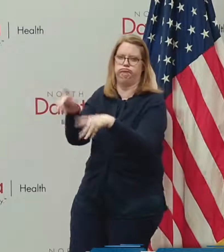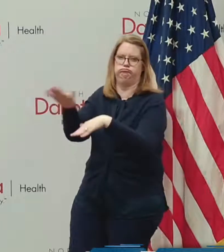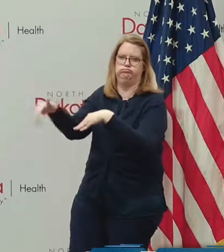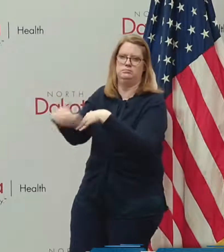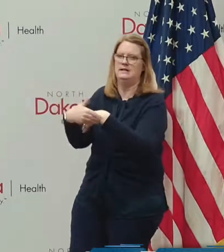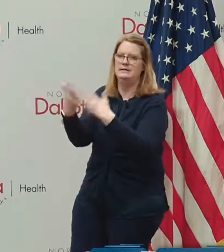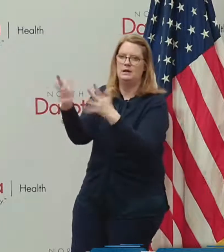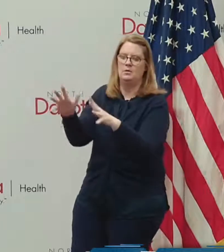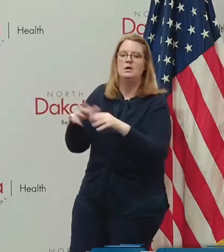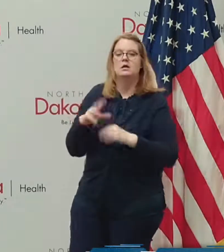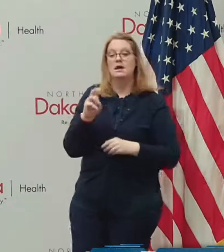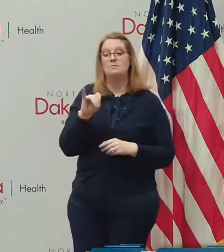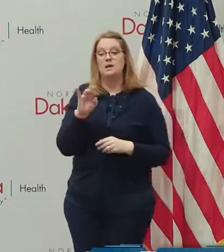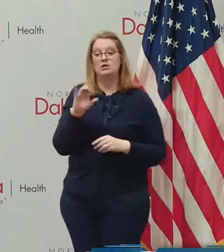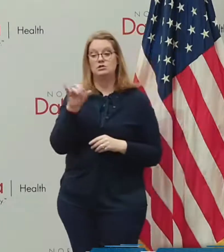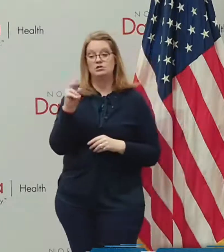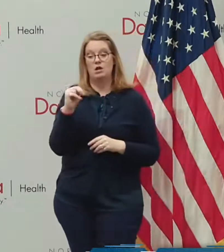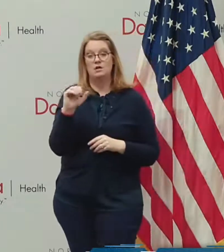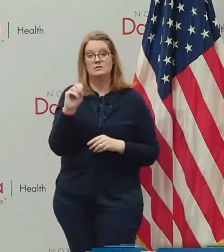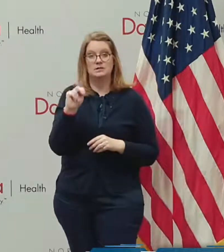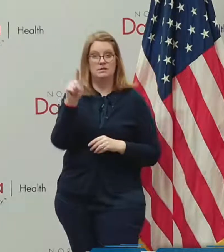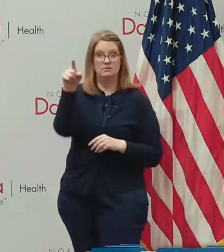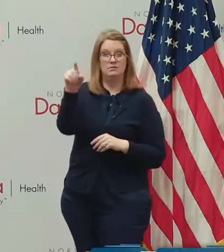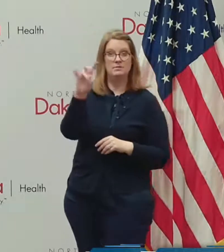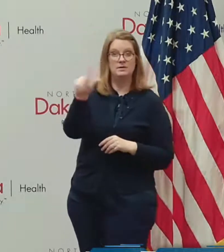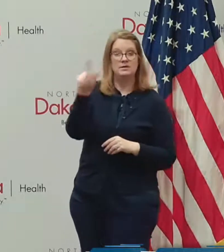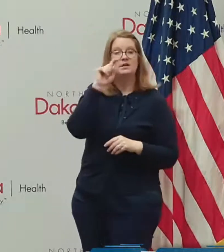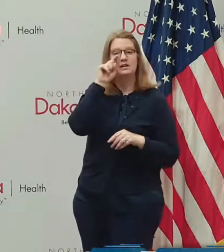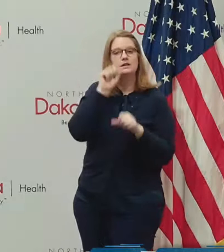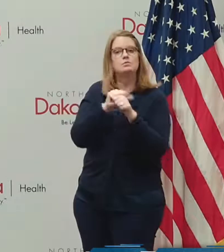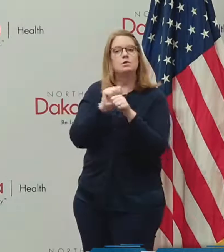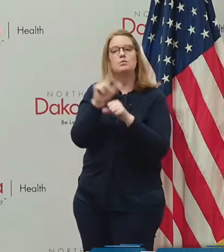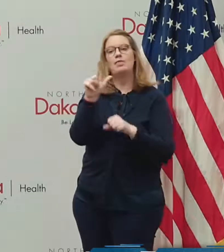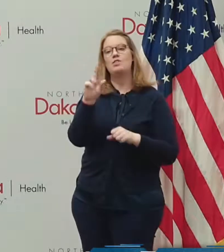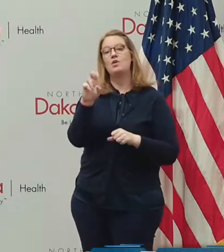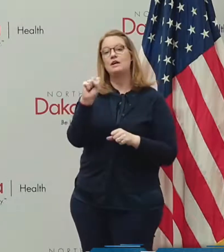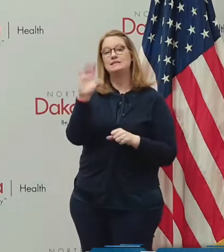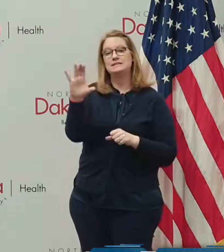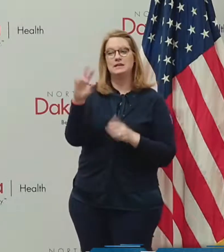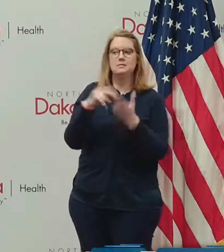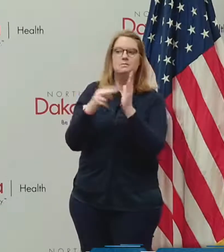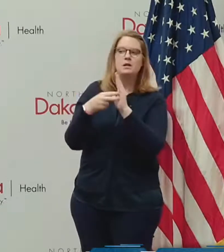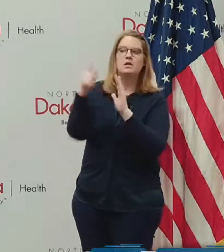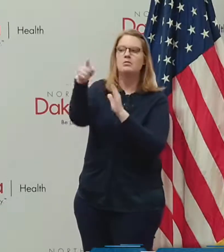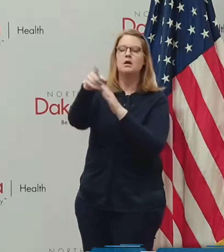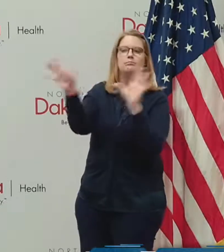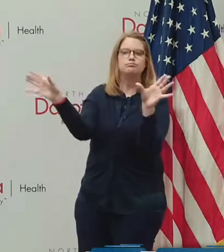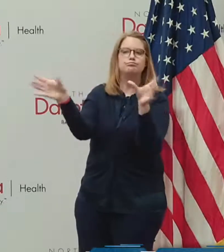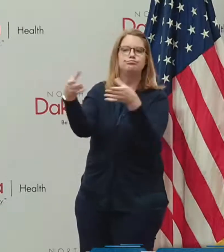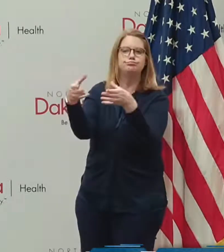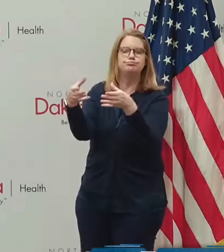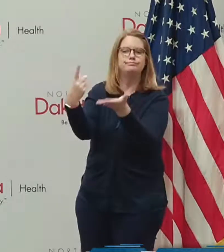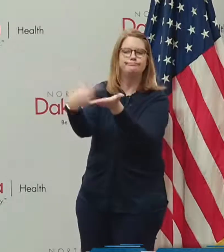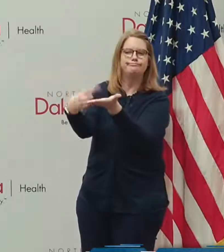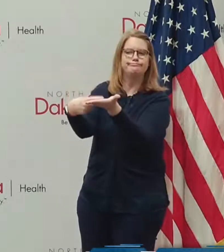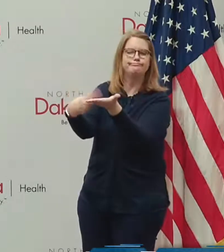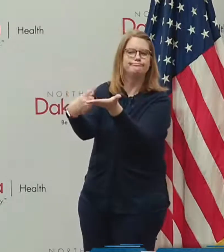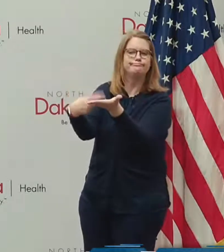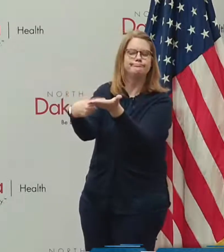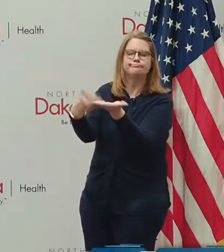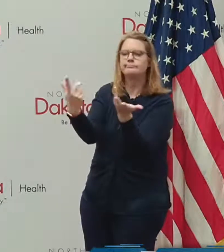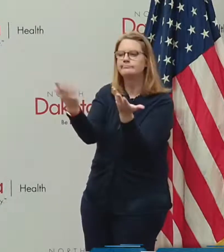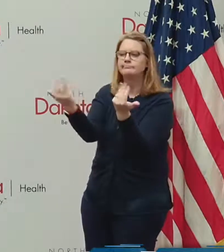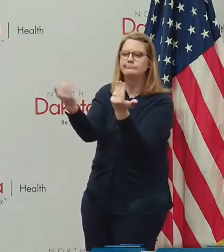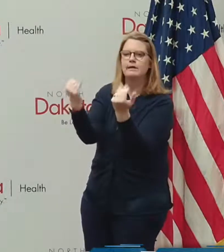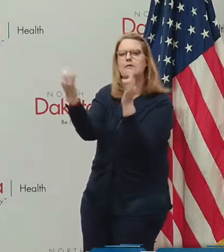Johnson from Devil's Lake is working with Lake Region Community College to bring together a community meeting today for ideas